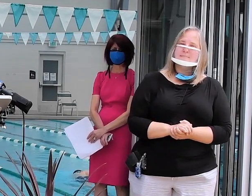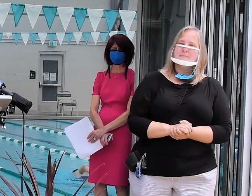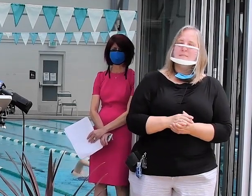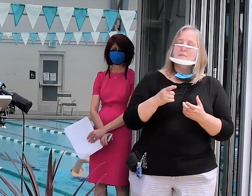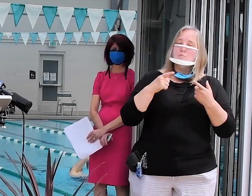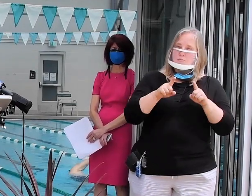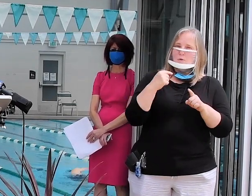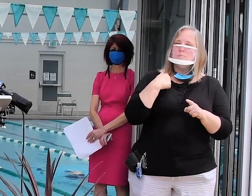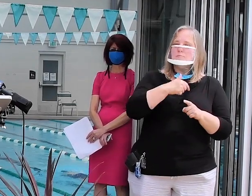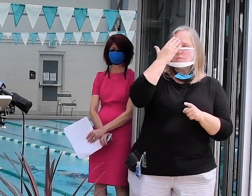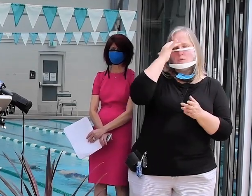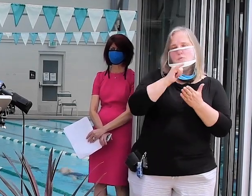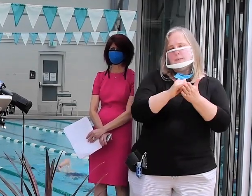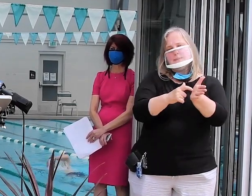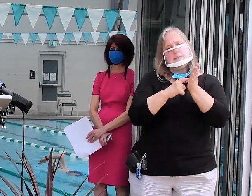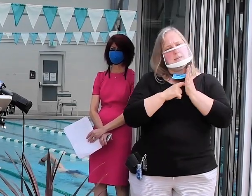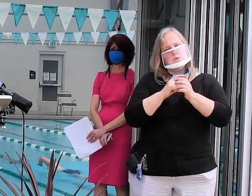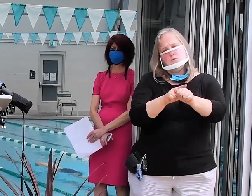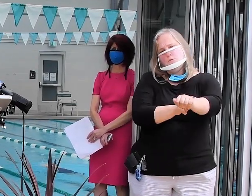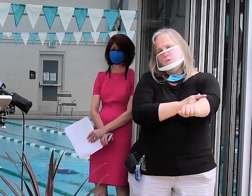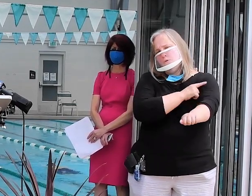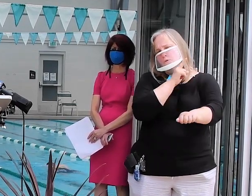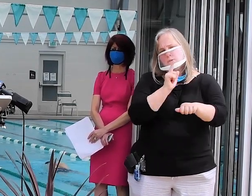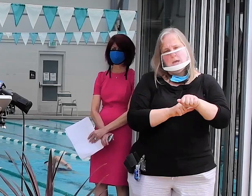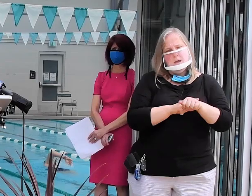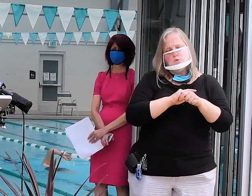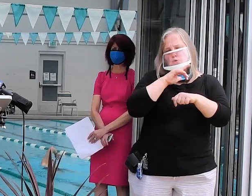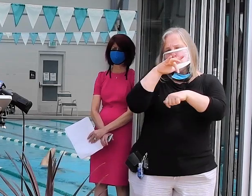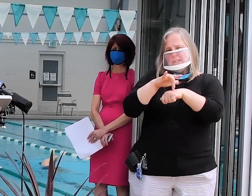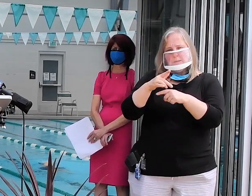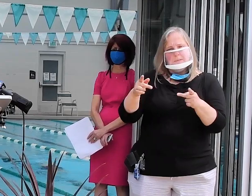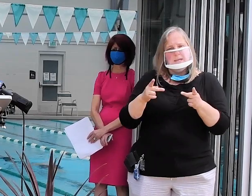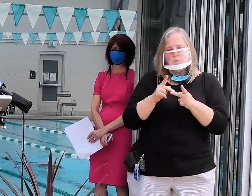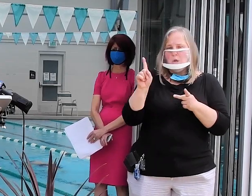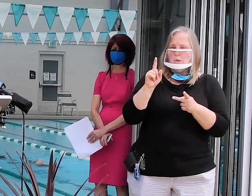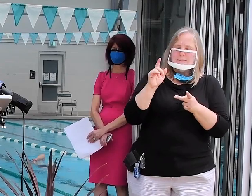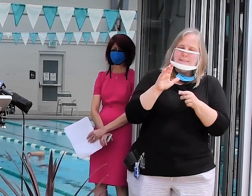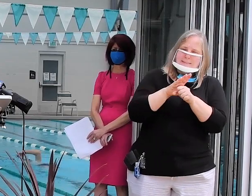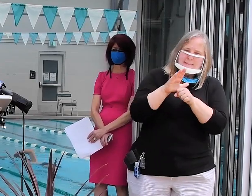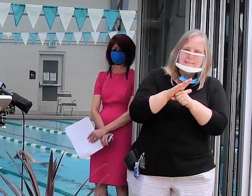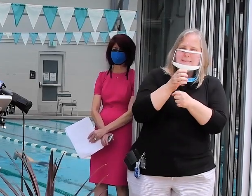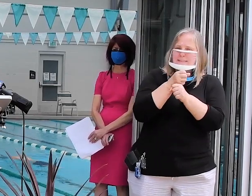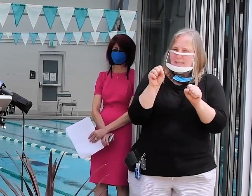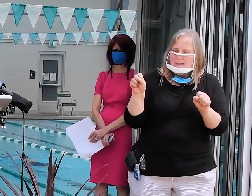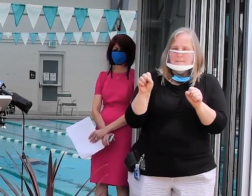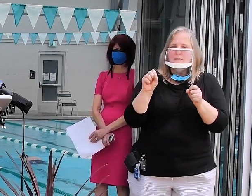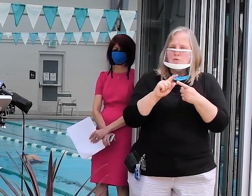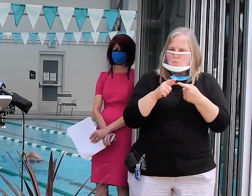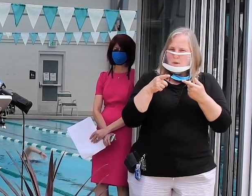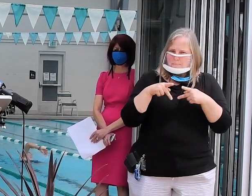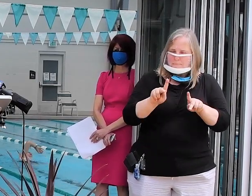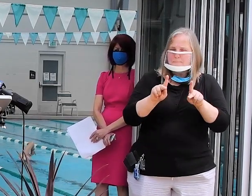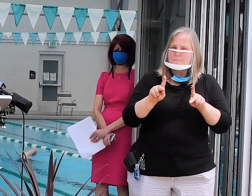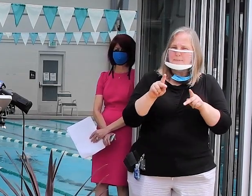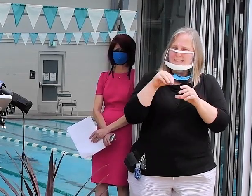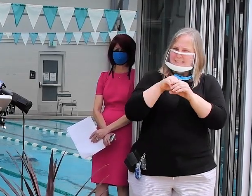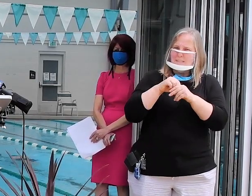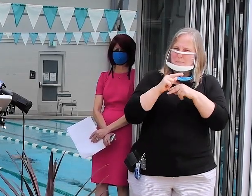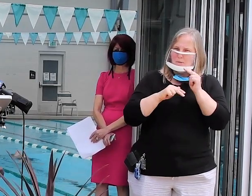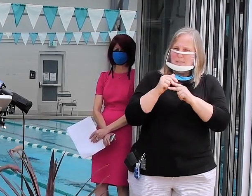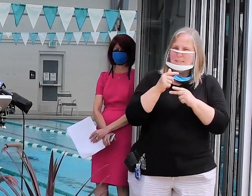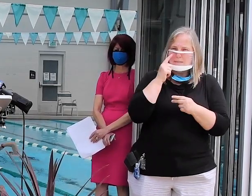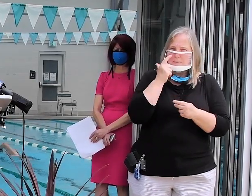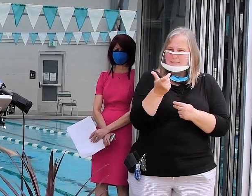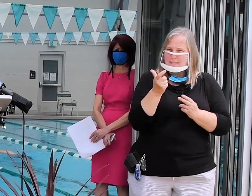While we know it has taken a while to reach a place where we can safely allow some indoor spectators, we thank you for